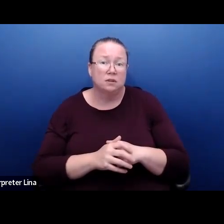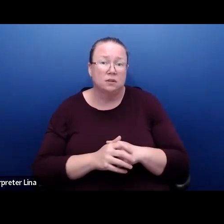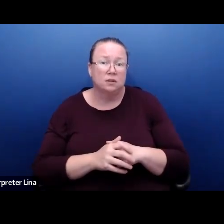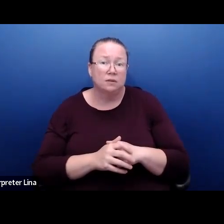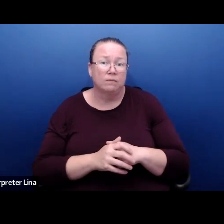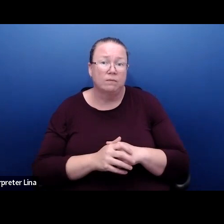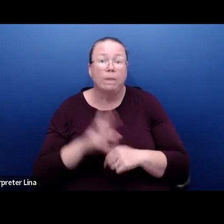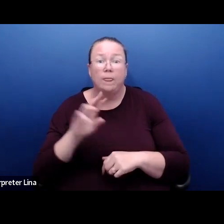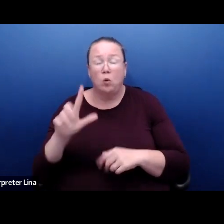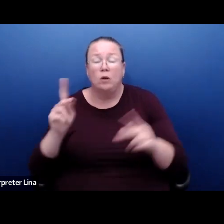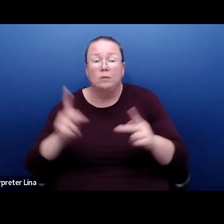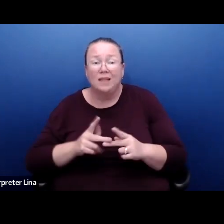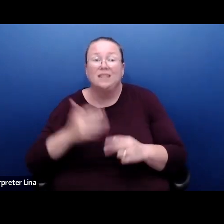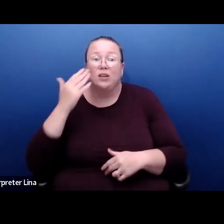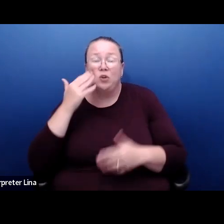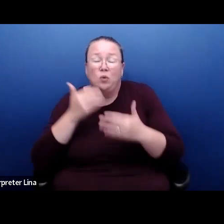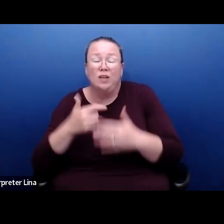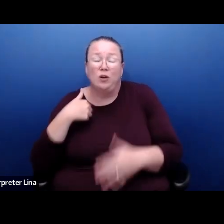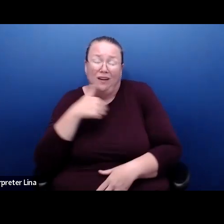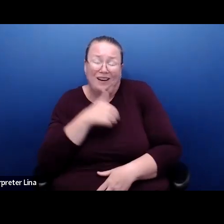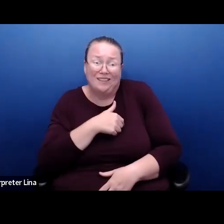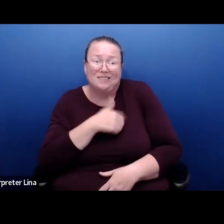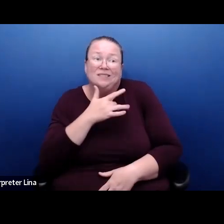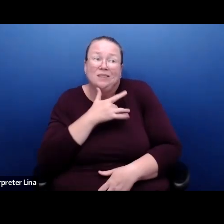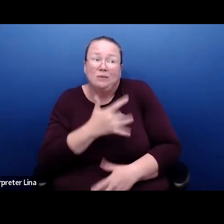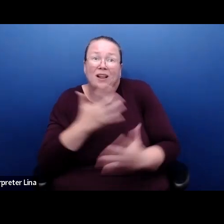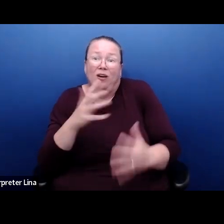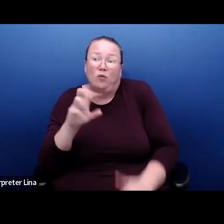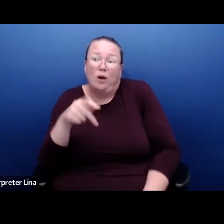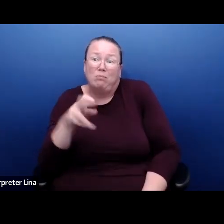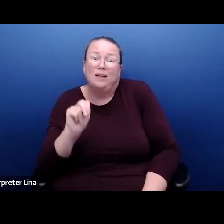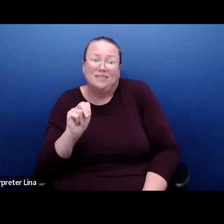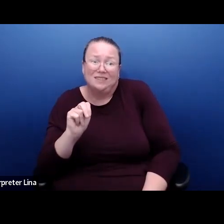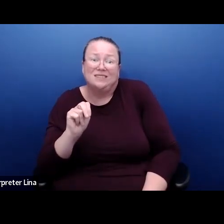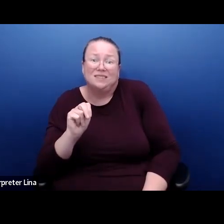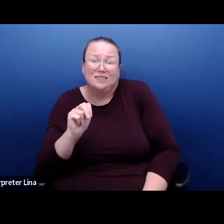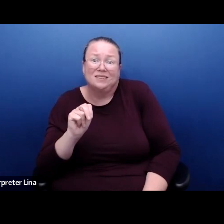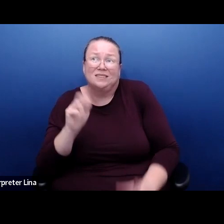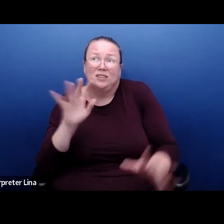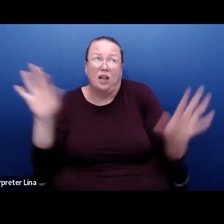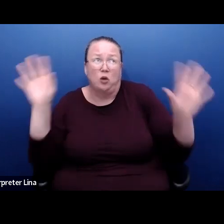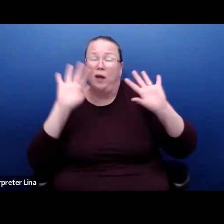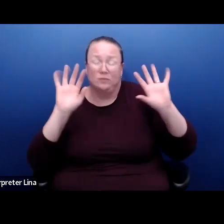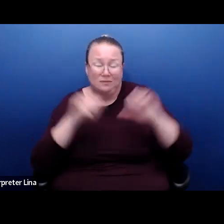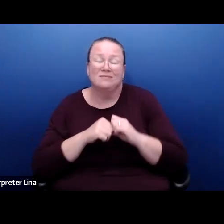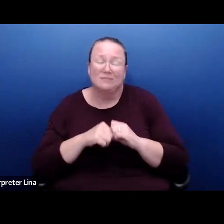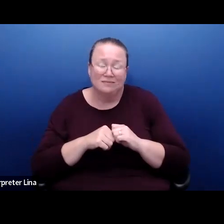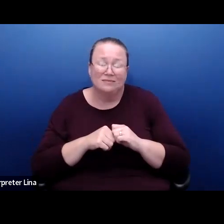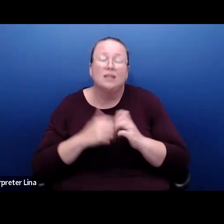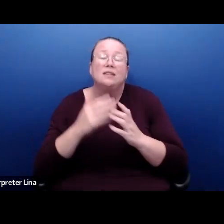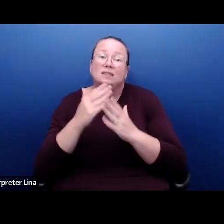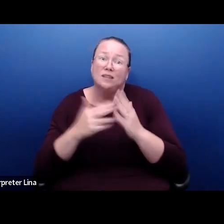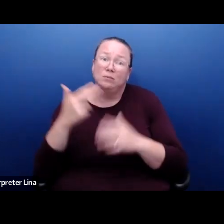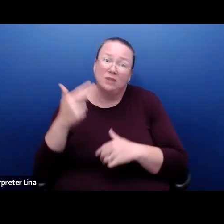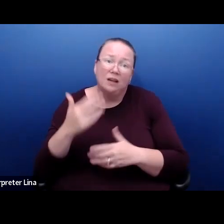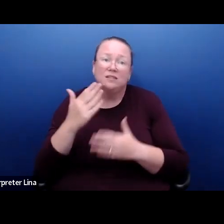In rural places, I know around us, there are usually many weapons hanging around. Some